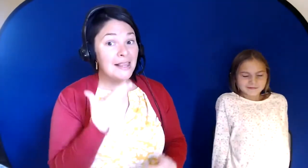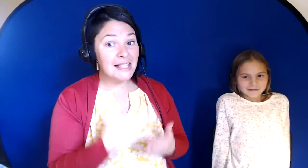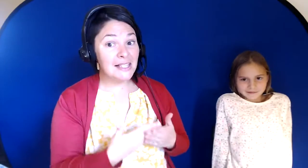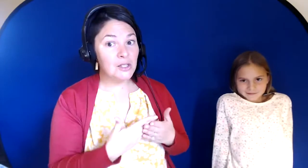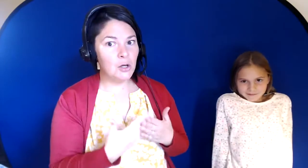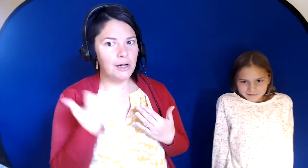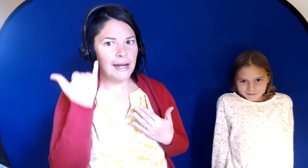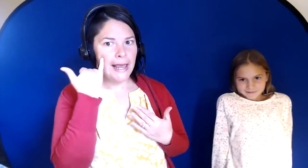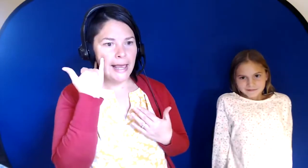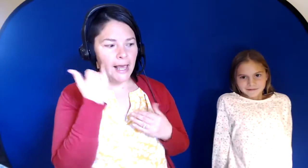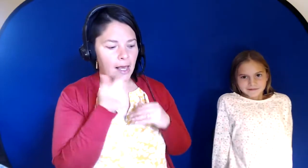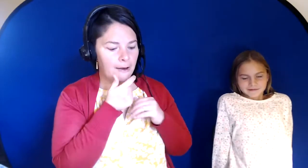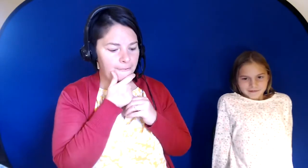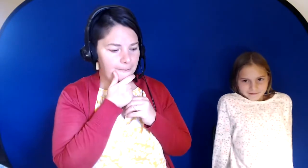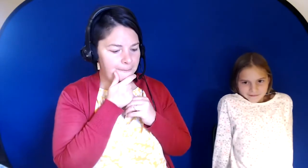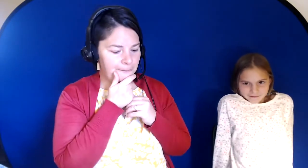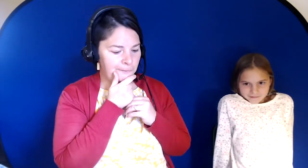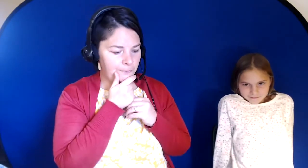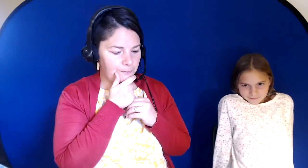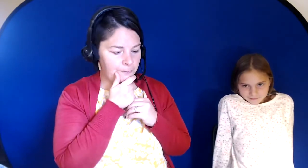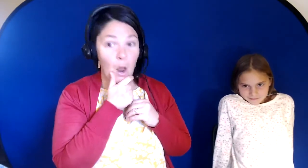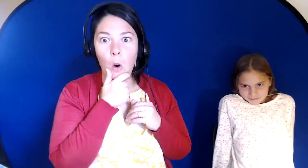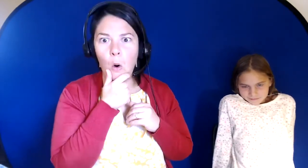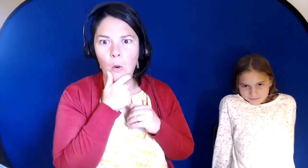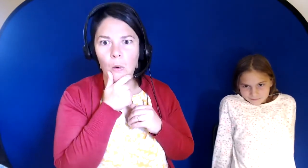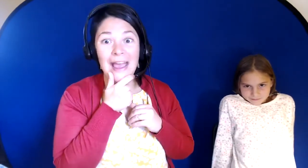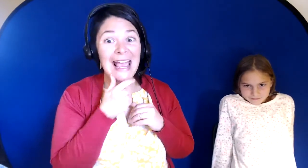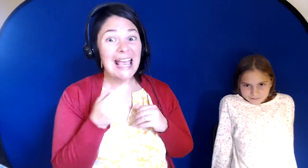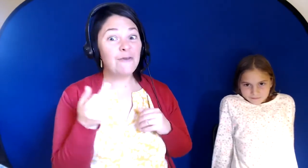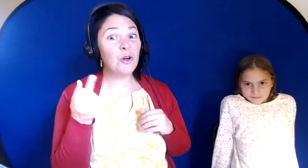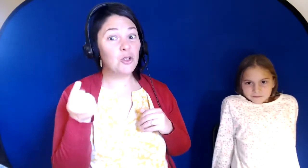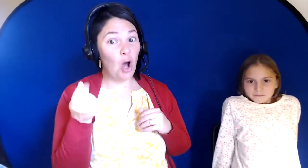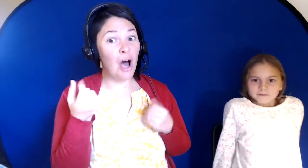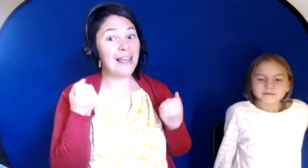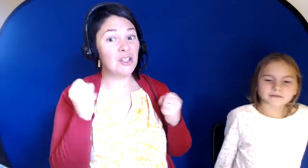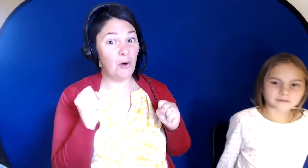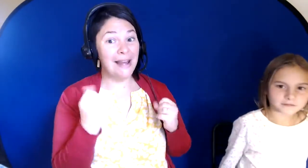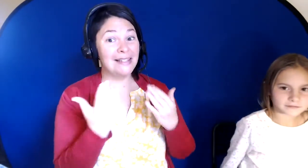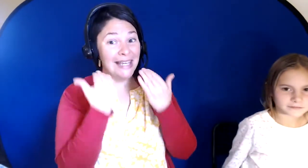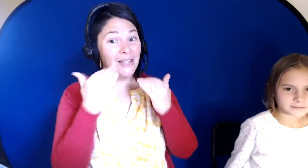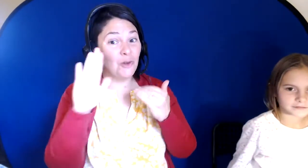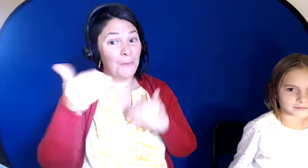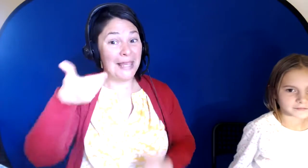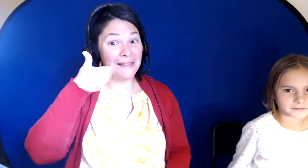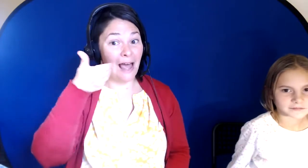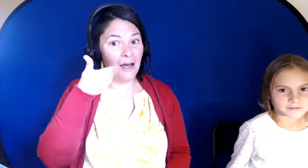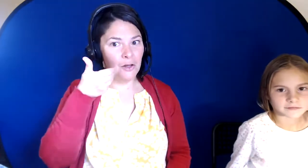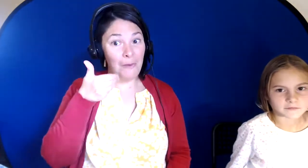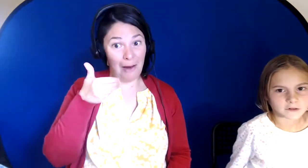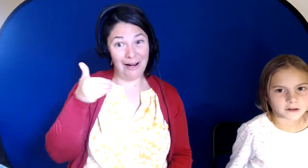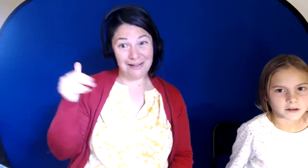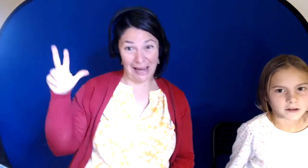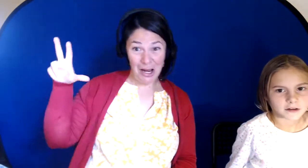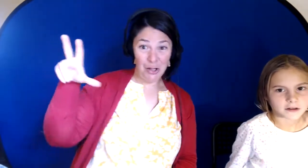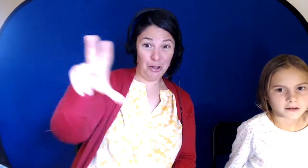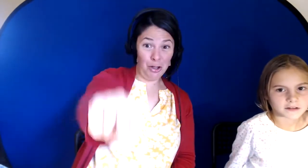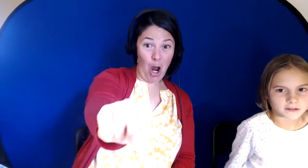is good if, oh, if your dog is trying to eat your pizza. You might want to say